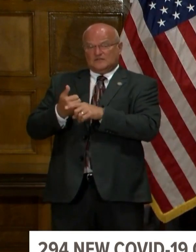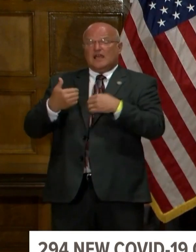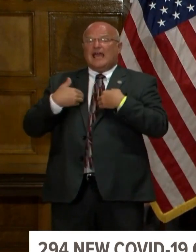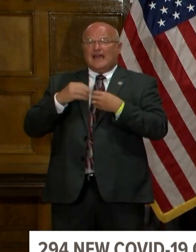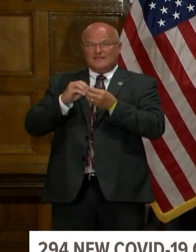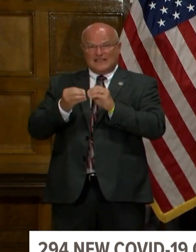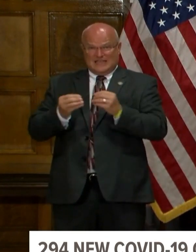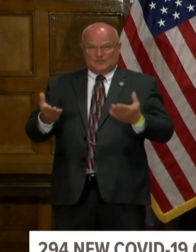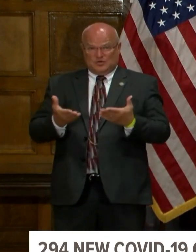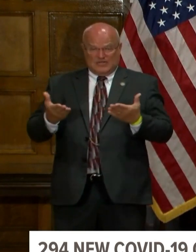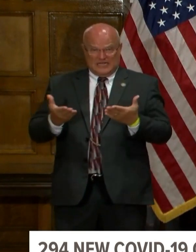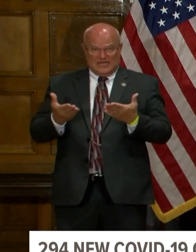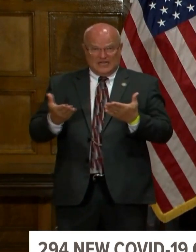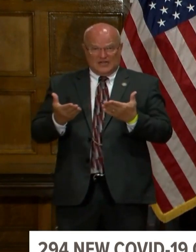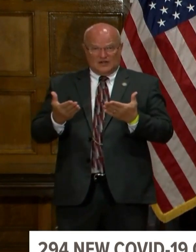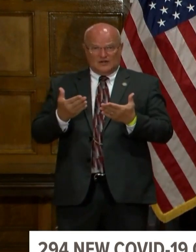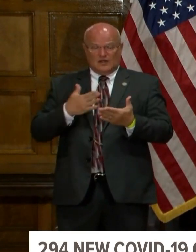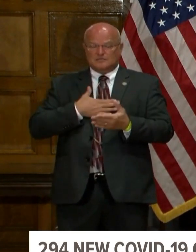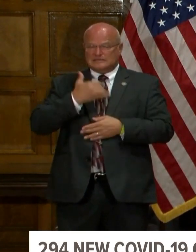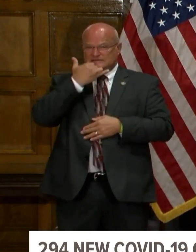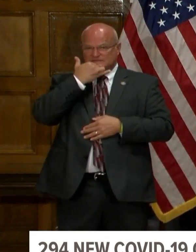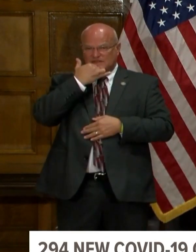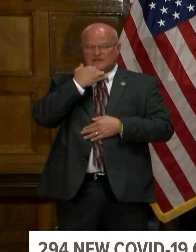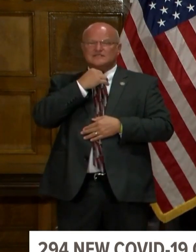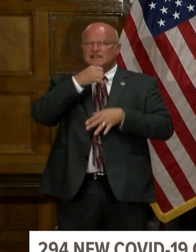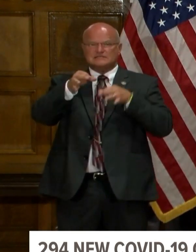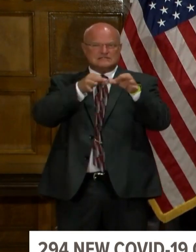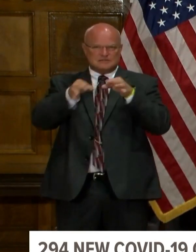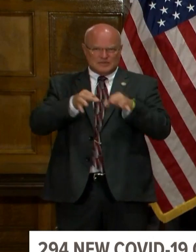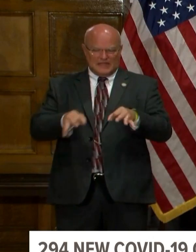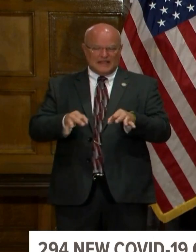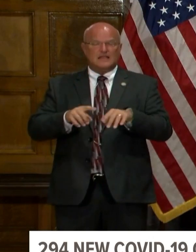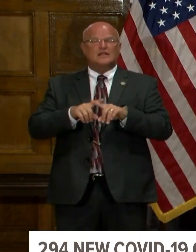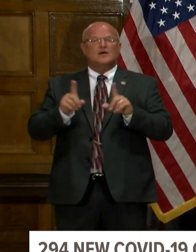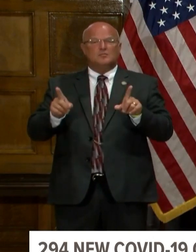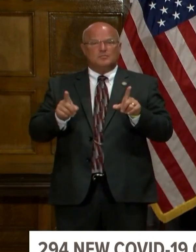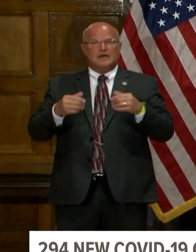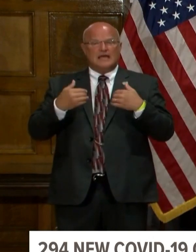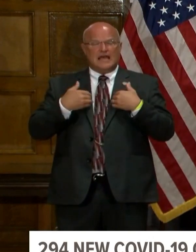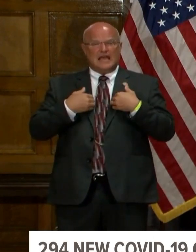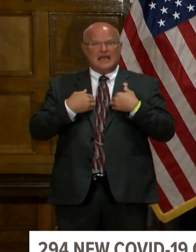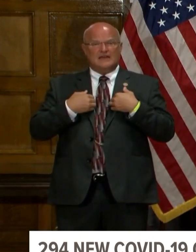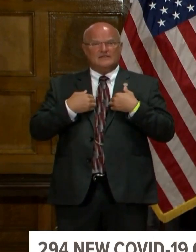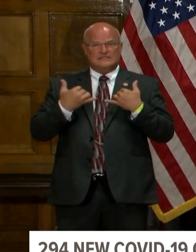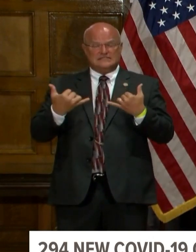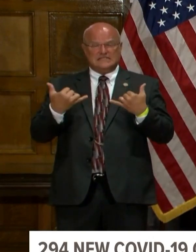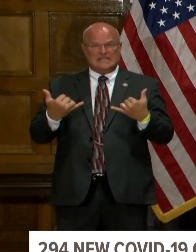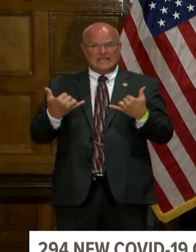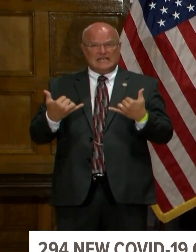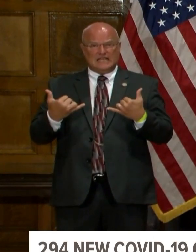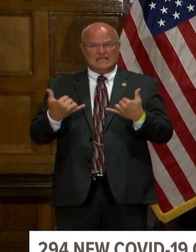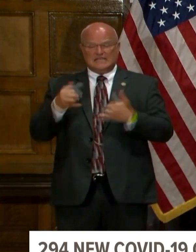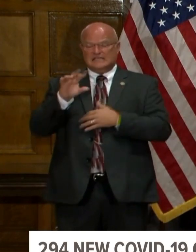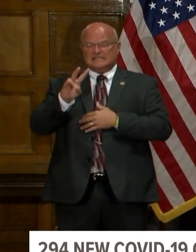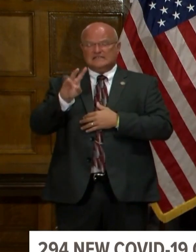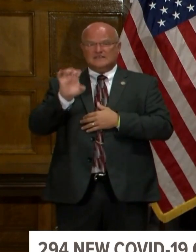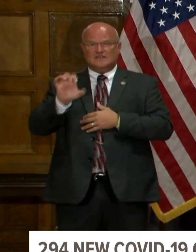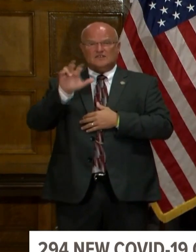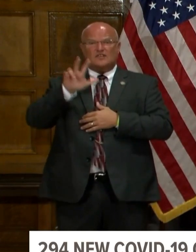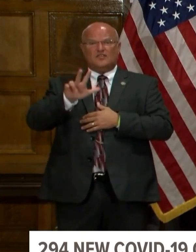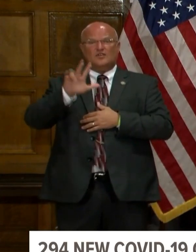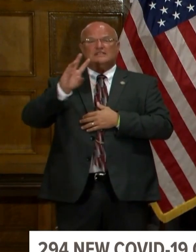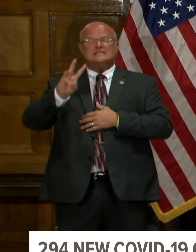that number here. It was probably my fault for not stressing that today, but there are to date